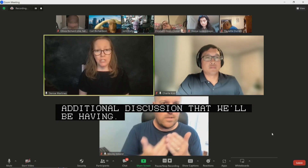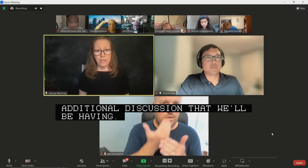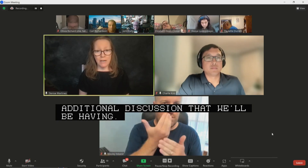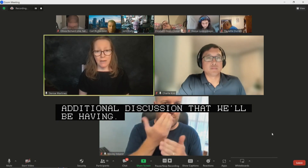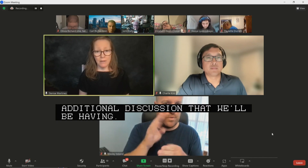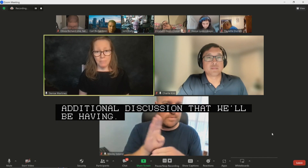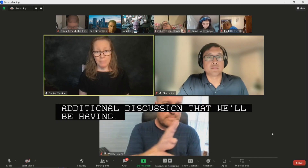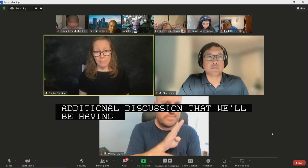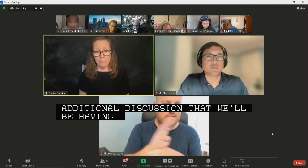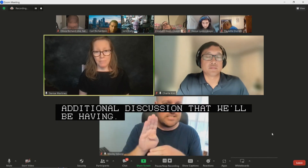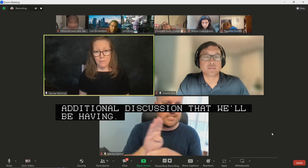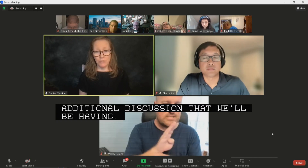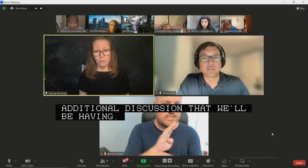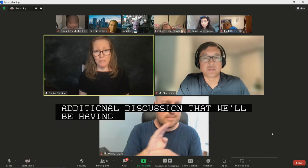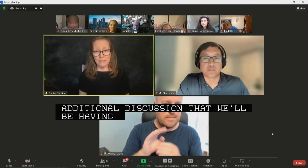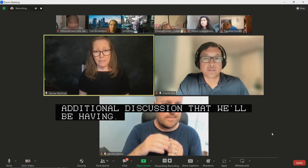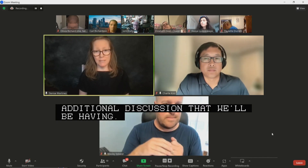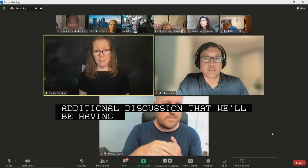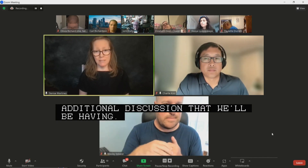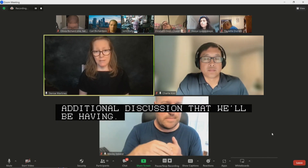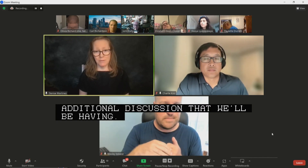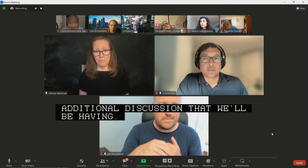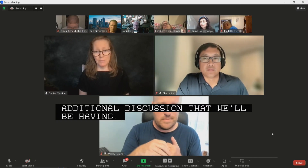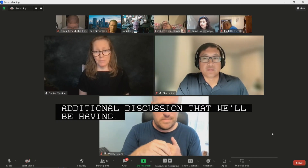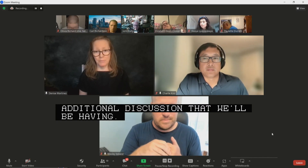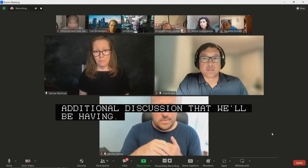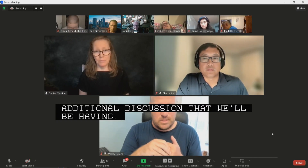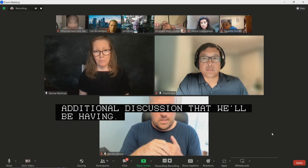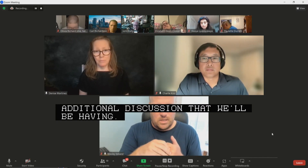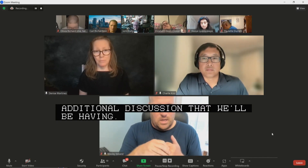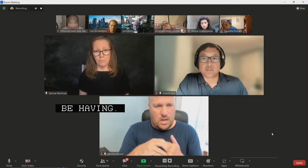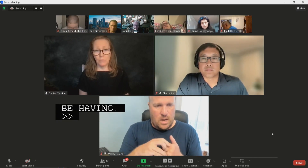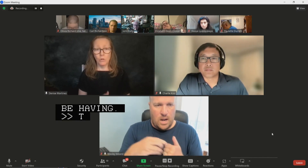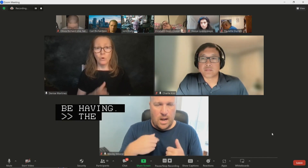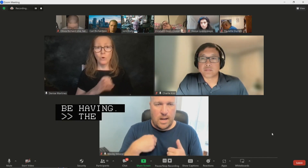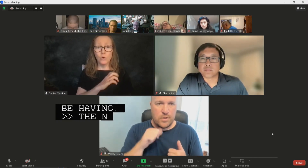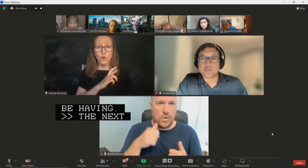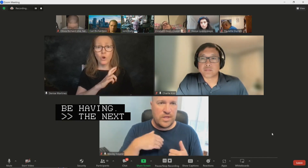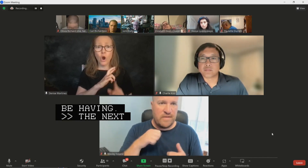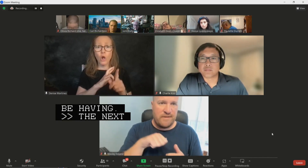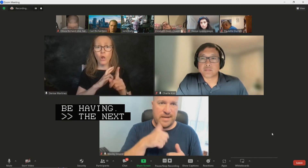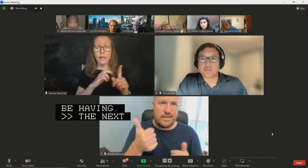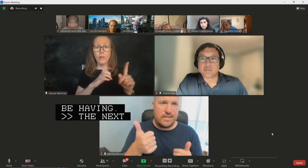The next agenda item, new business. Wait, what?